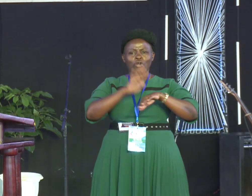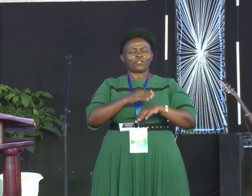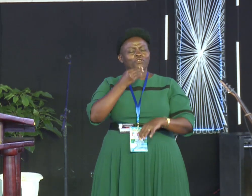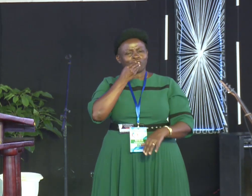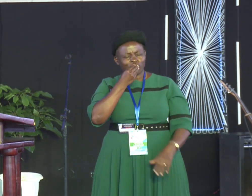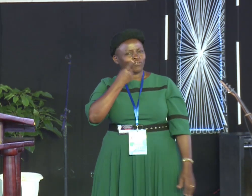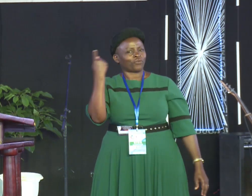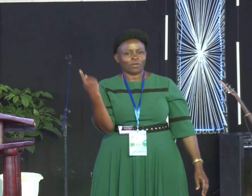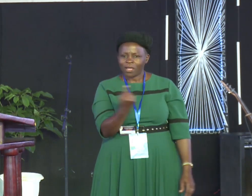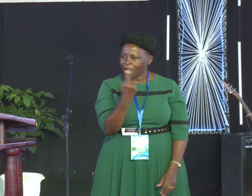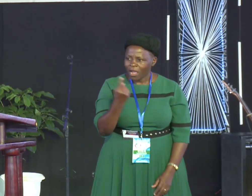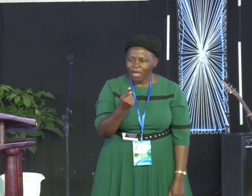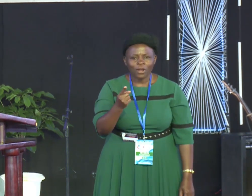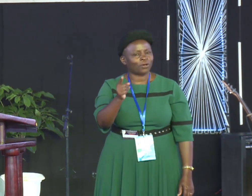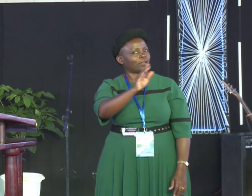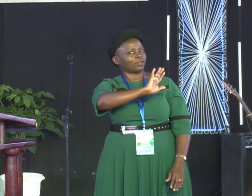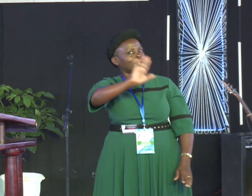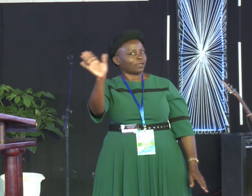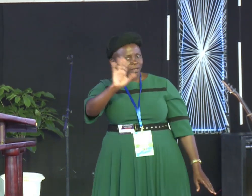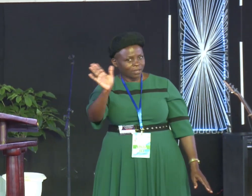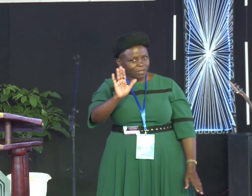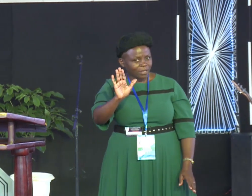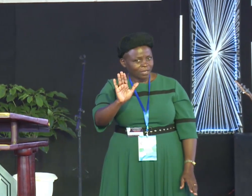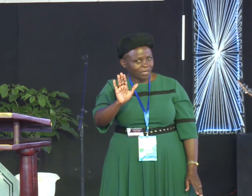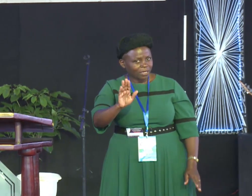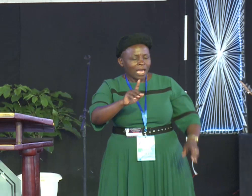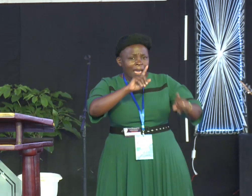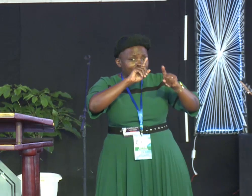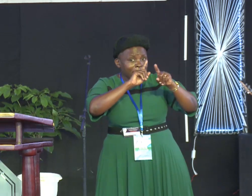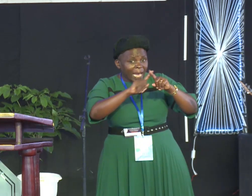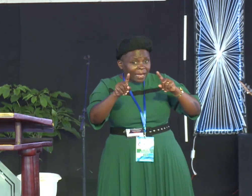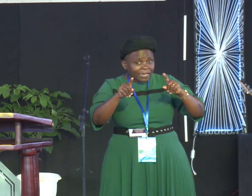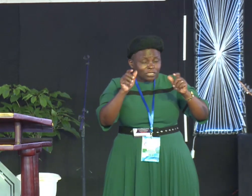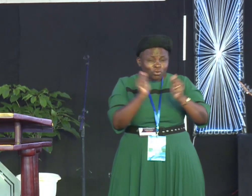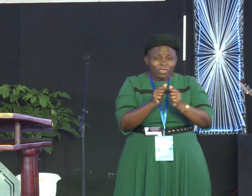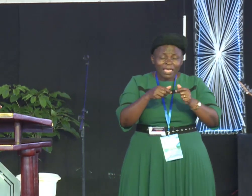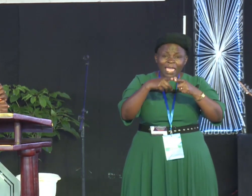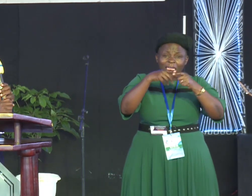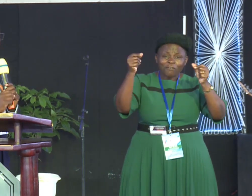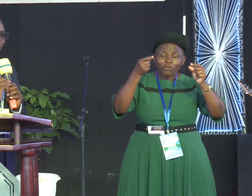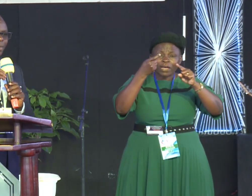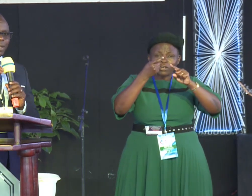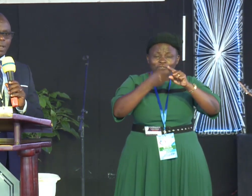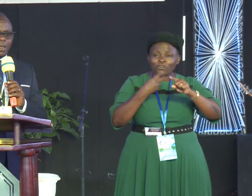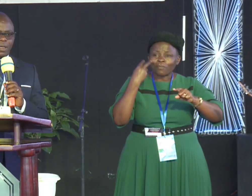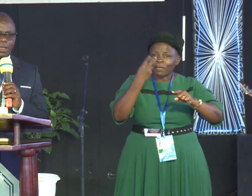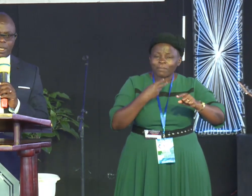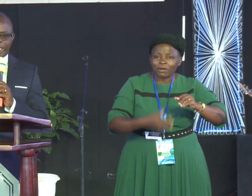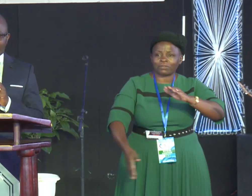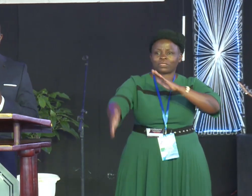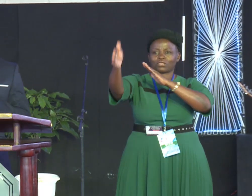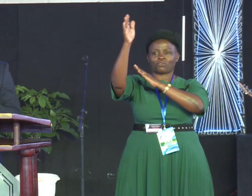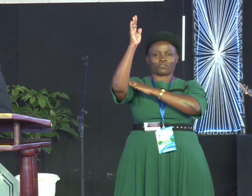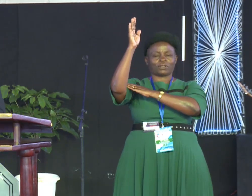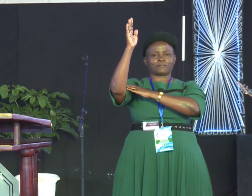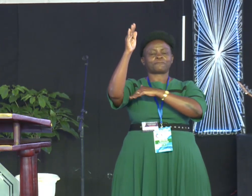mmere yokka. Shall not live by bread alone. Nena buli kigambo ekiva mu kamwa ka Katonda. But by every word that proceeds from the mouth of